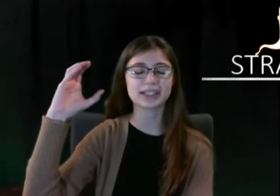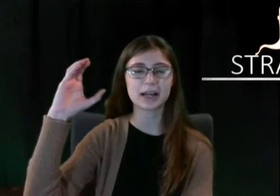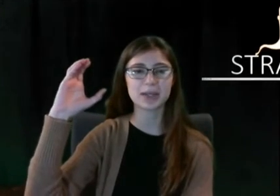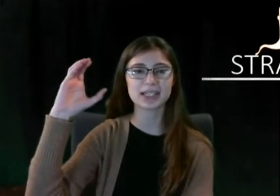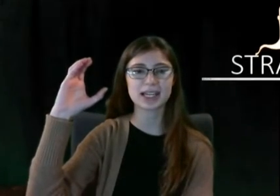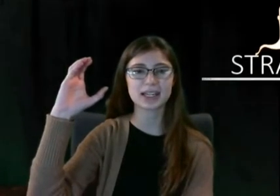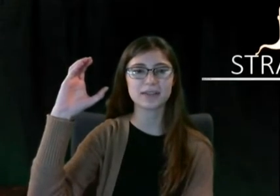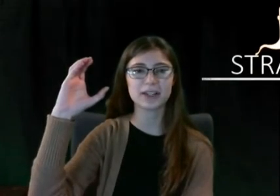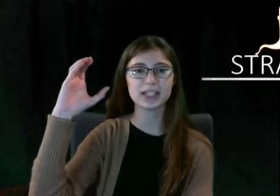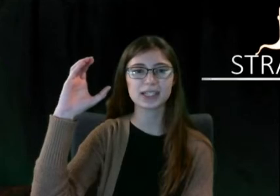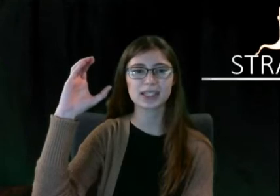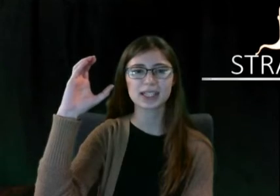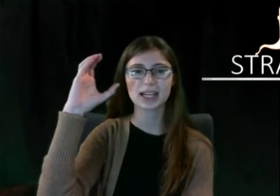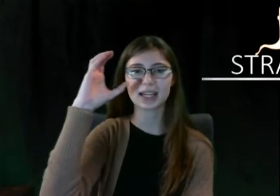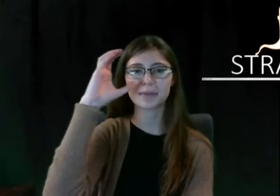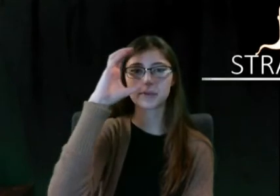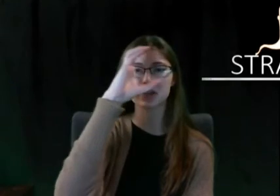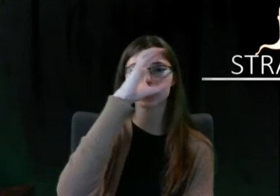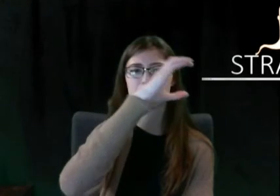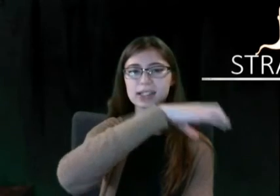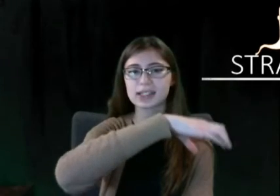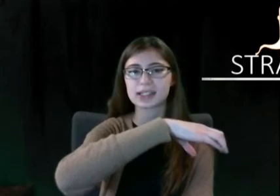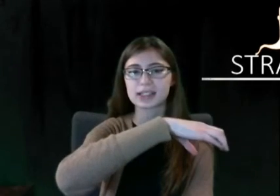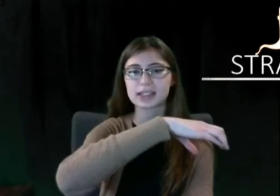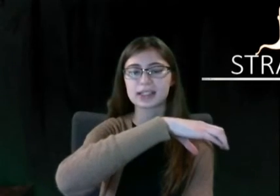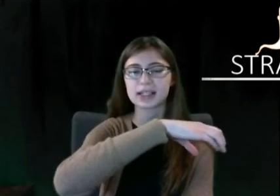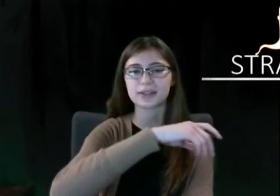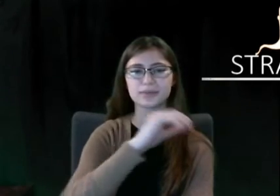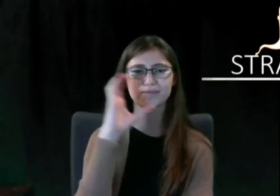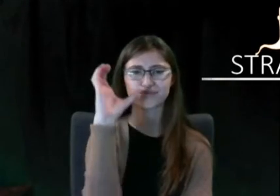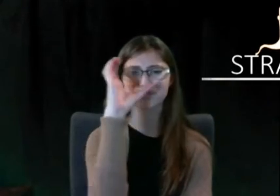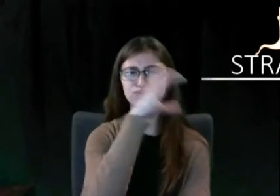dominant side of your face and move it across and down.